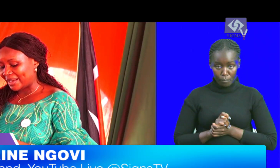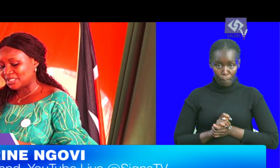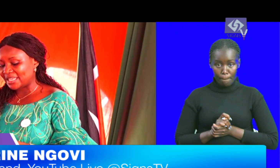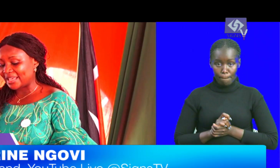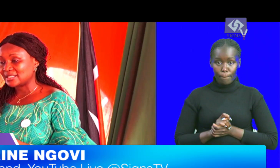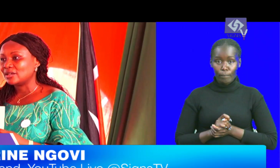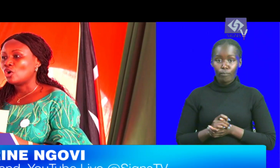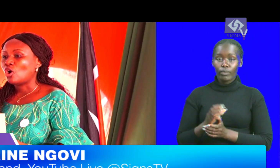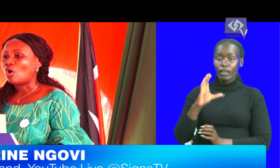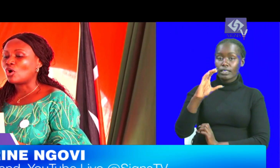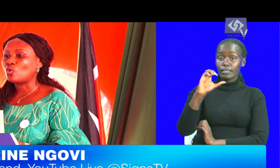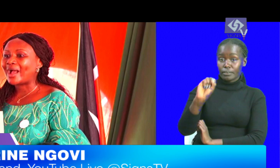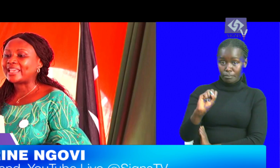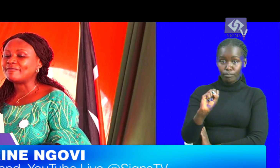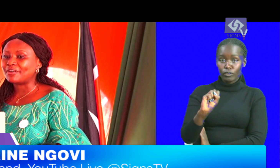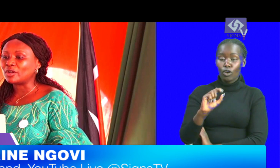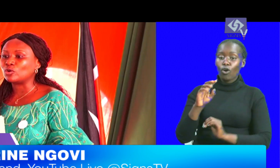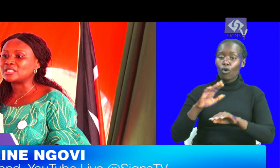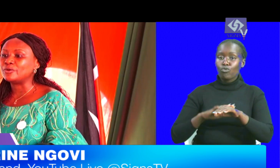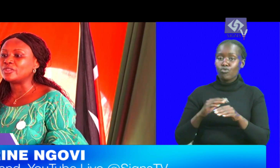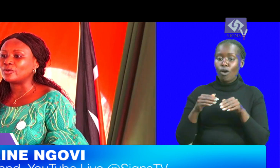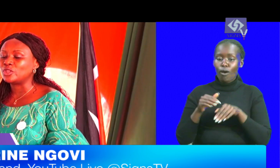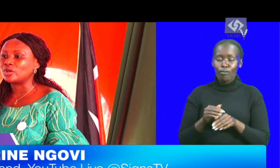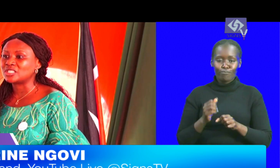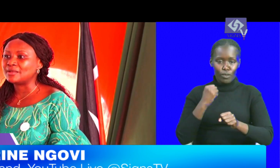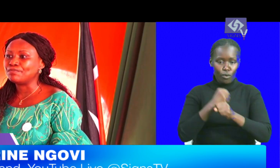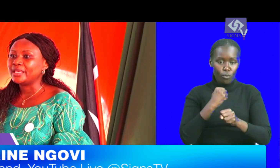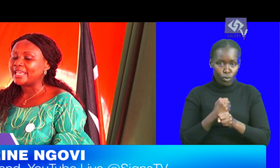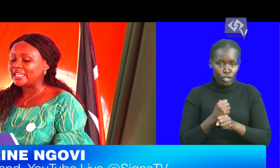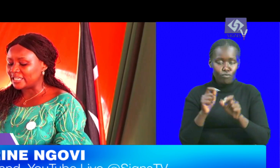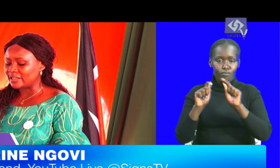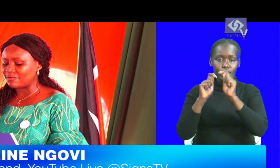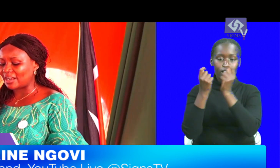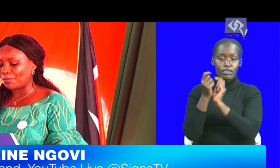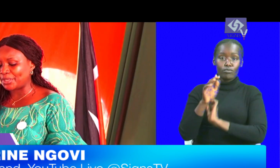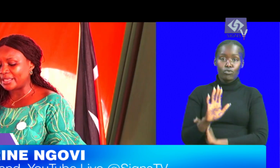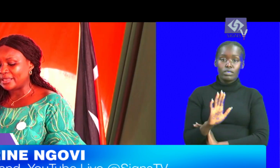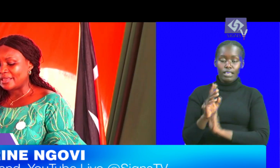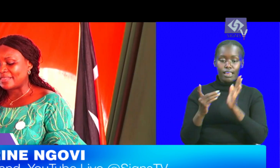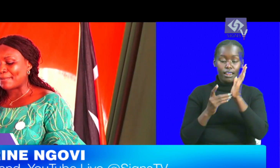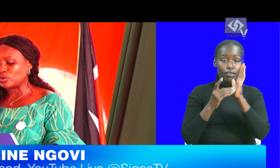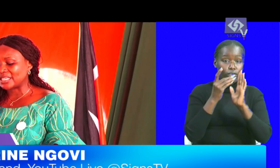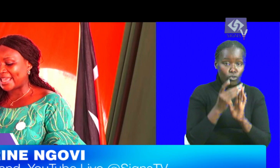Madam CS, on working very closely with your team in developing the Mount